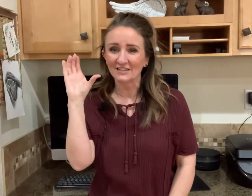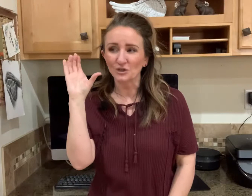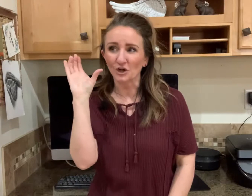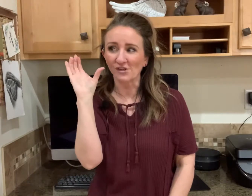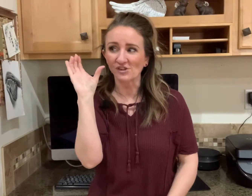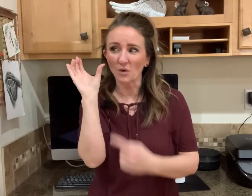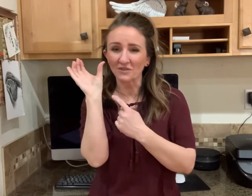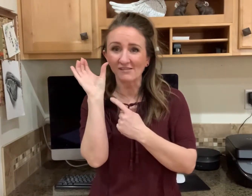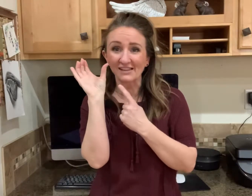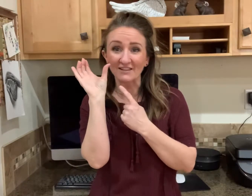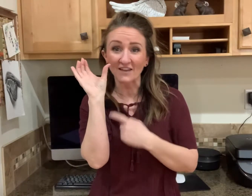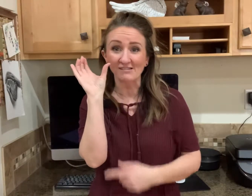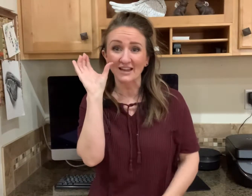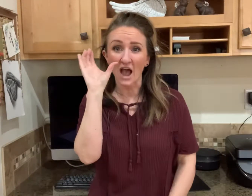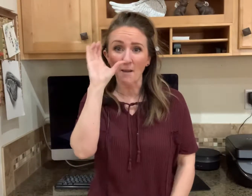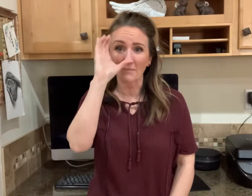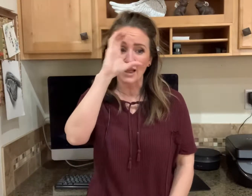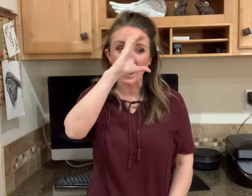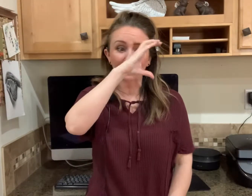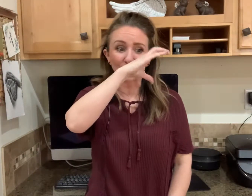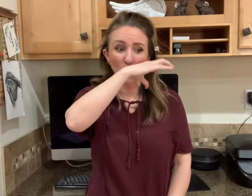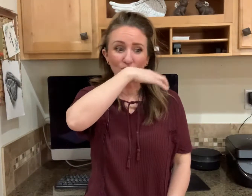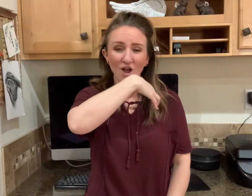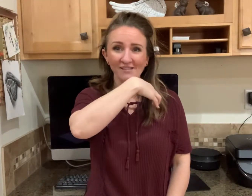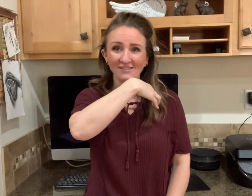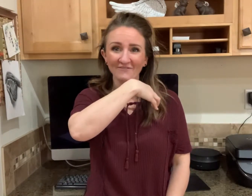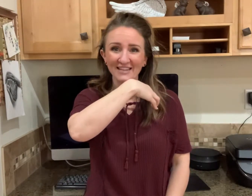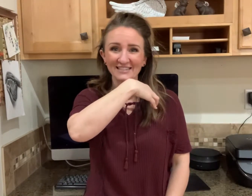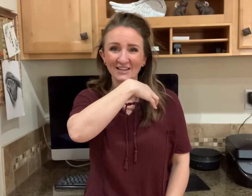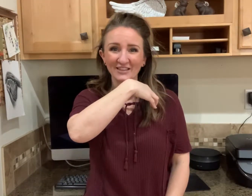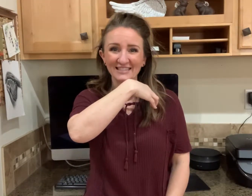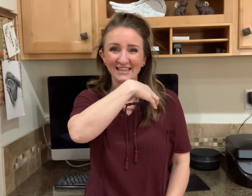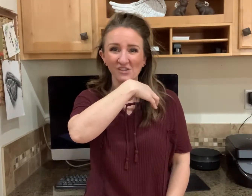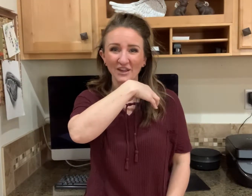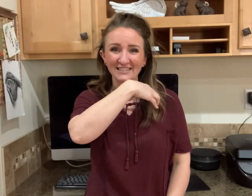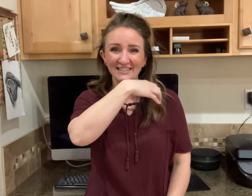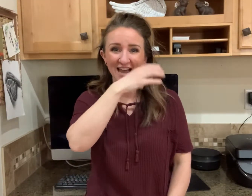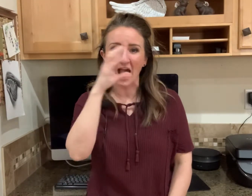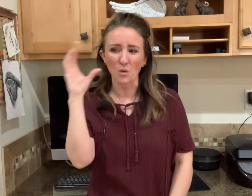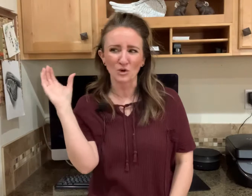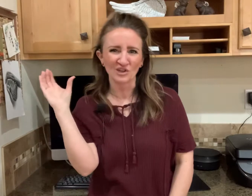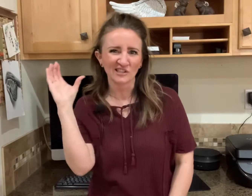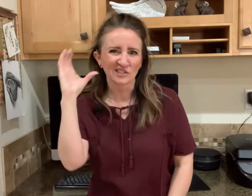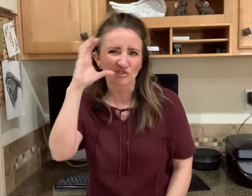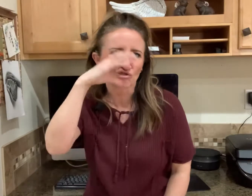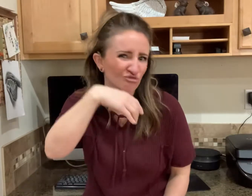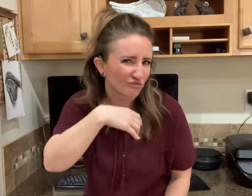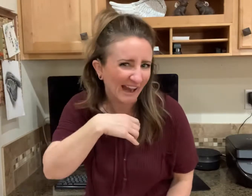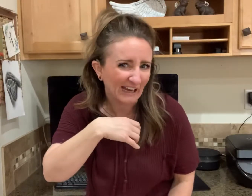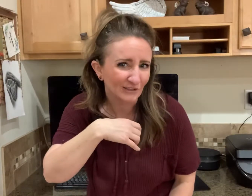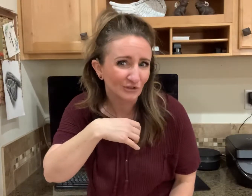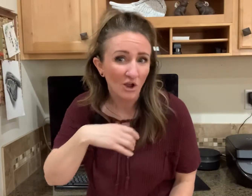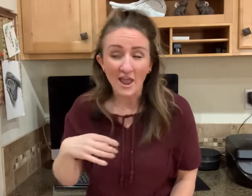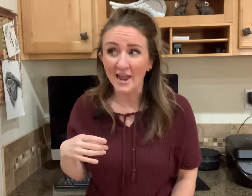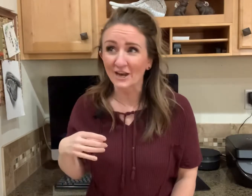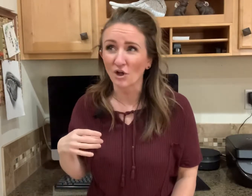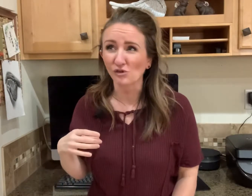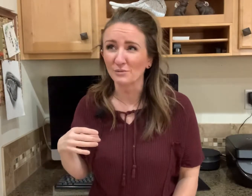you're going to start with the C facing up, and you're going to go across the face until the C is facing down. Strange. It can also be